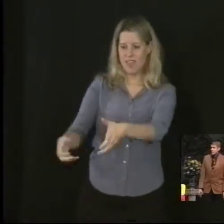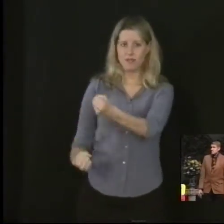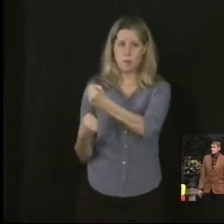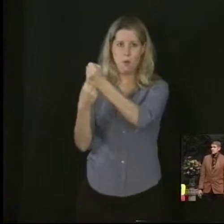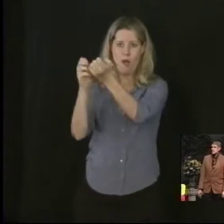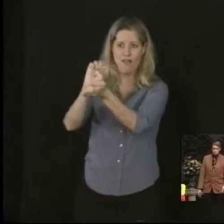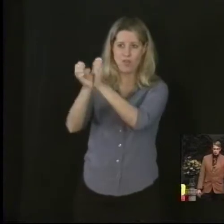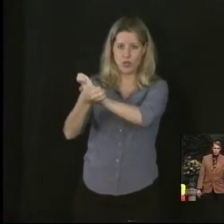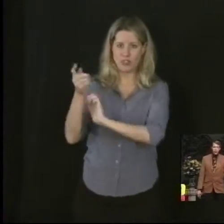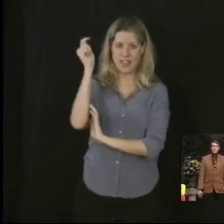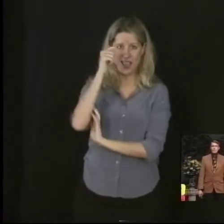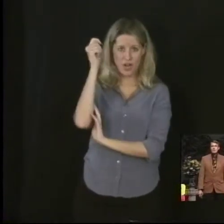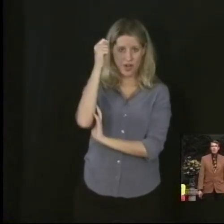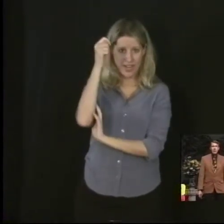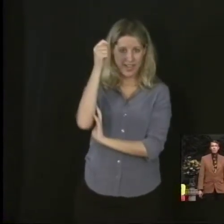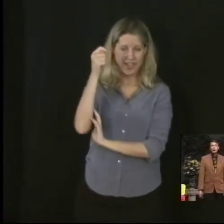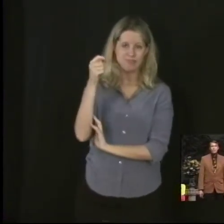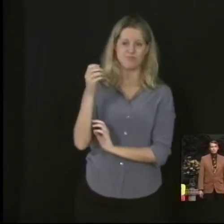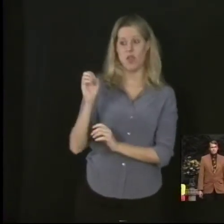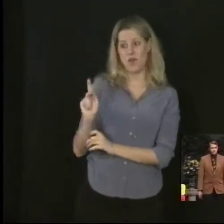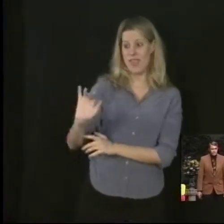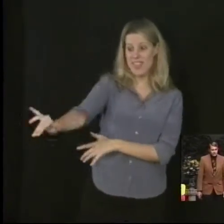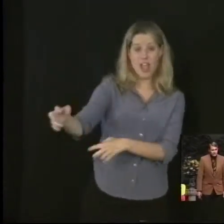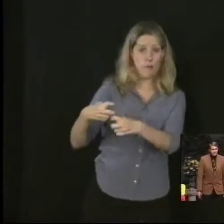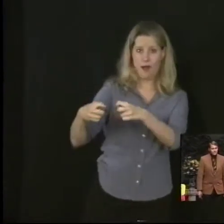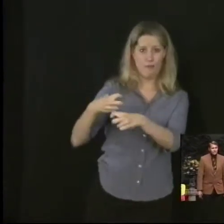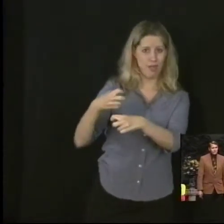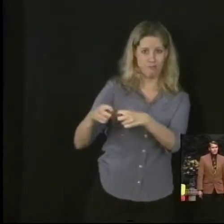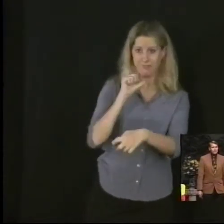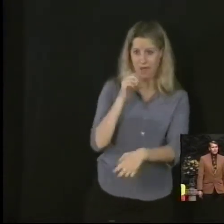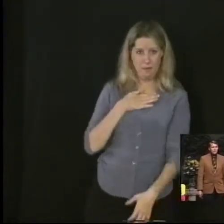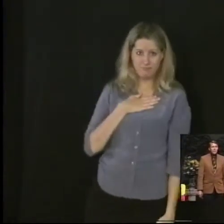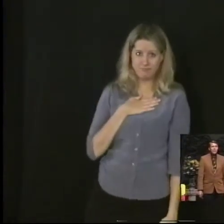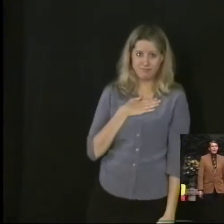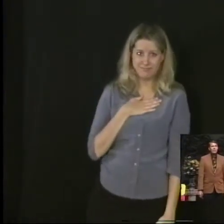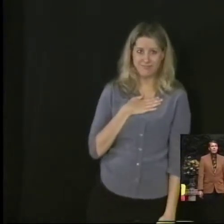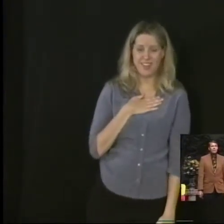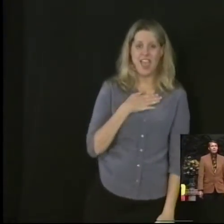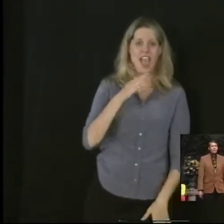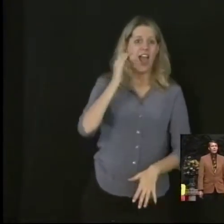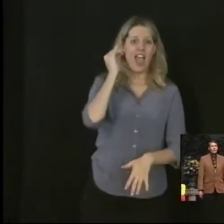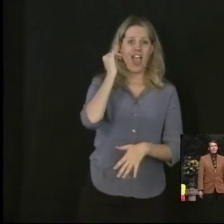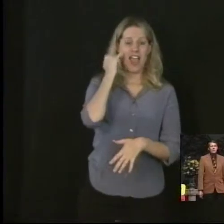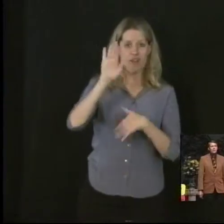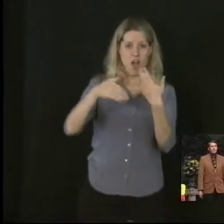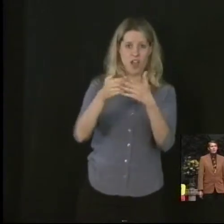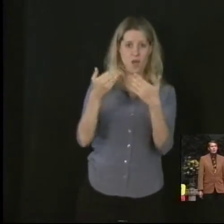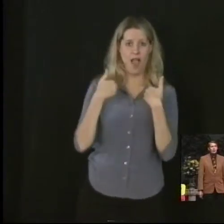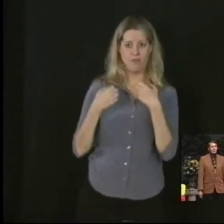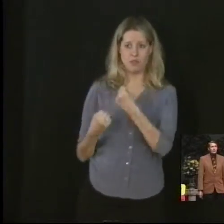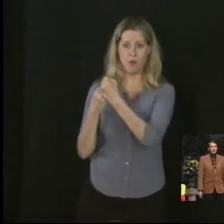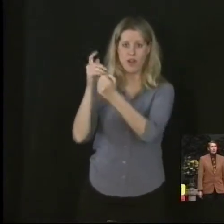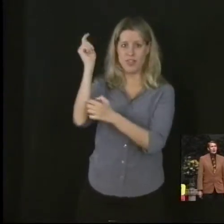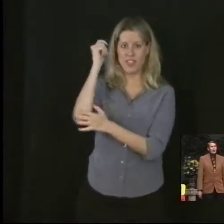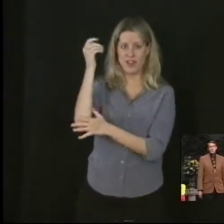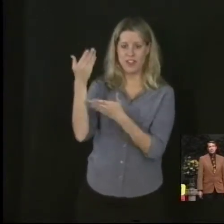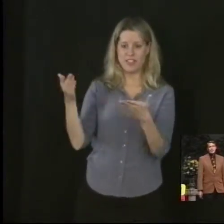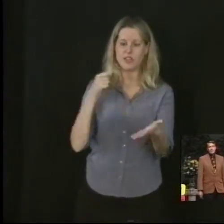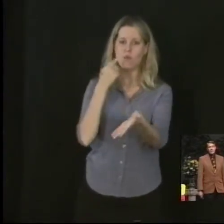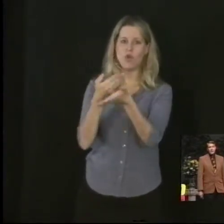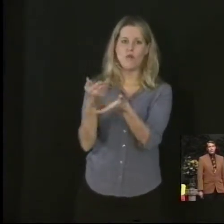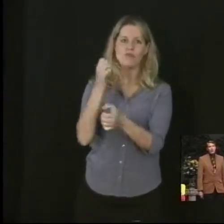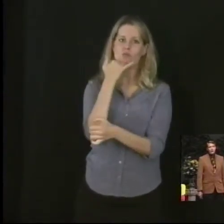theory. Okay, well that's their problem. If all you have to support your theory are things that have been proven wrong years ago, I think